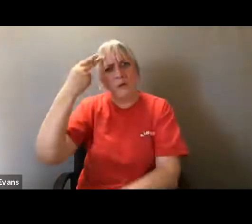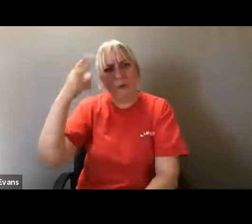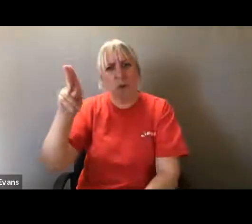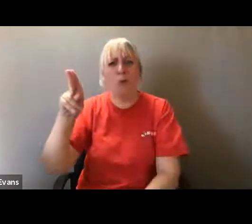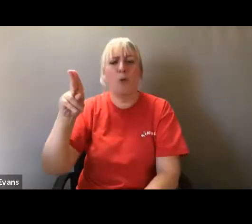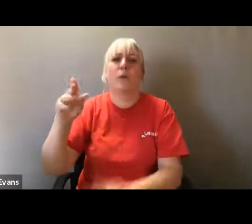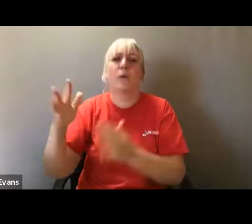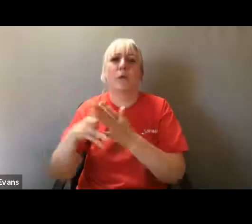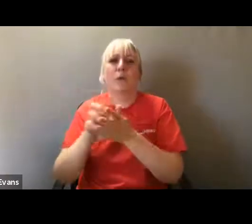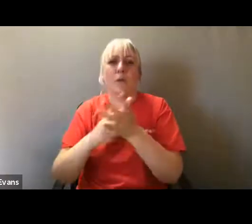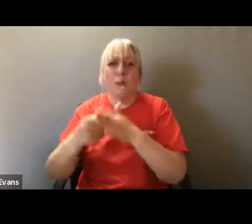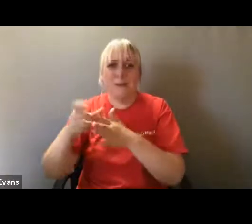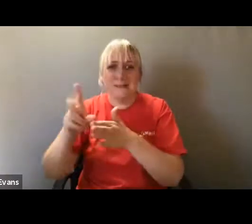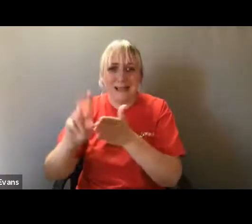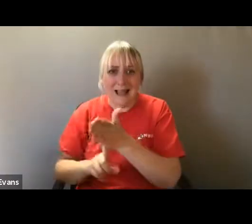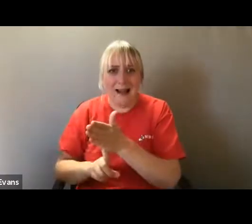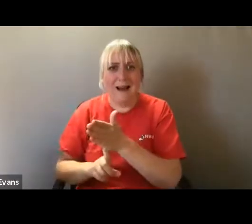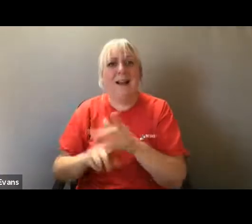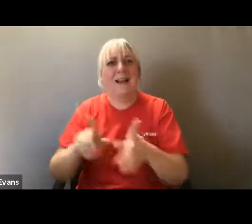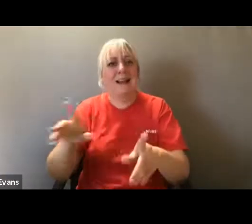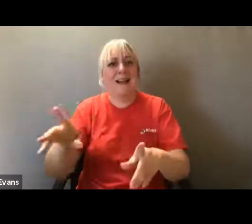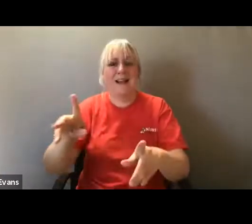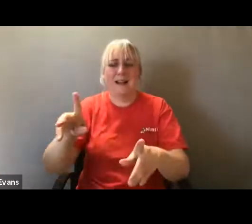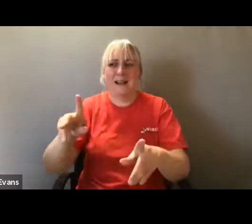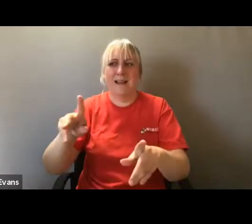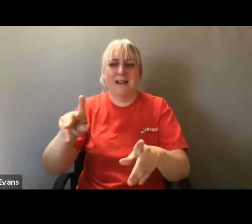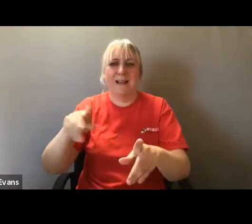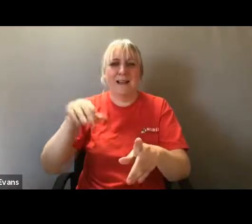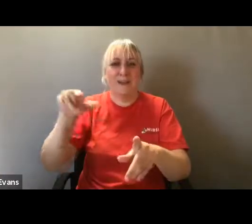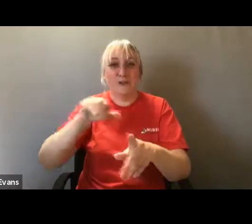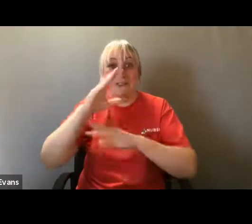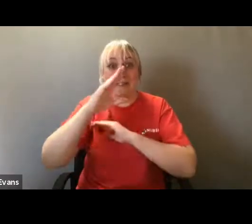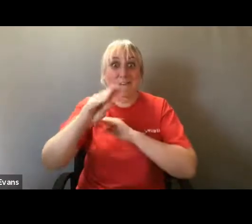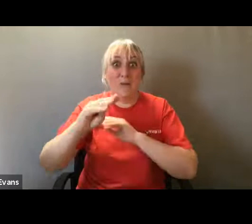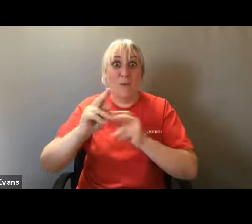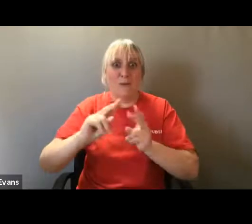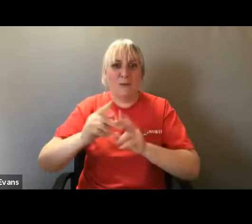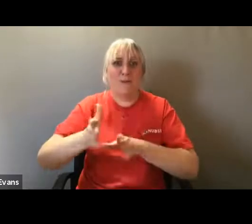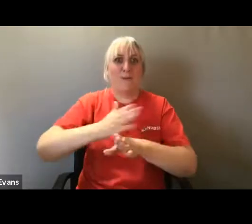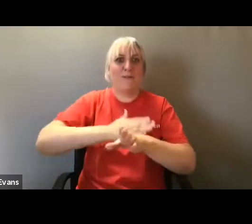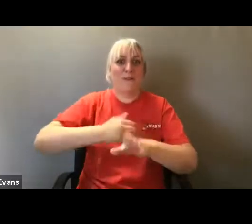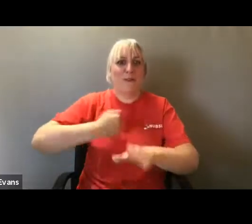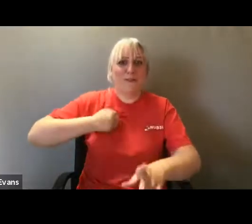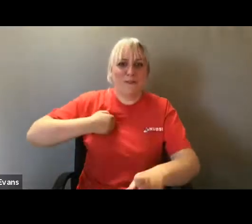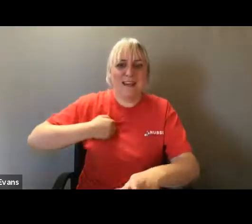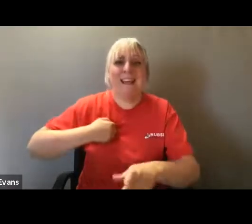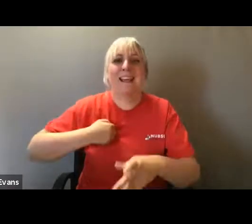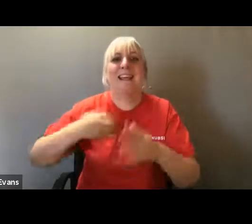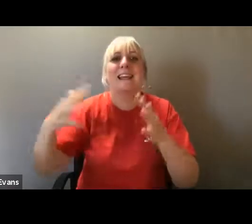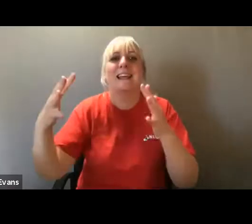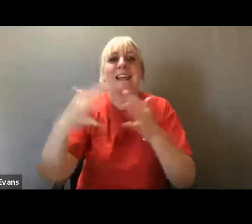Waddell. I should probably have let the interpreters know this one was coming up in advance. Waddell is